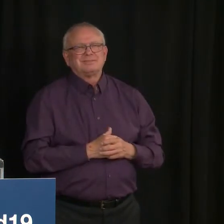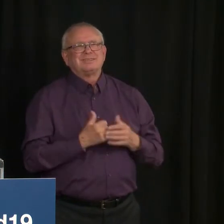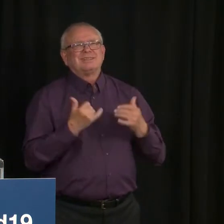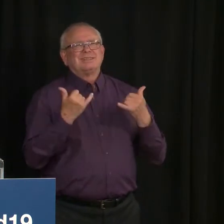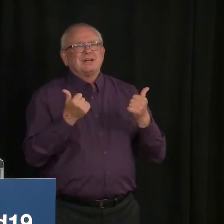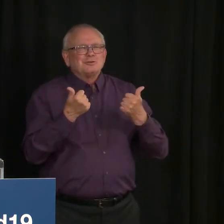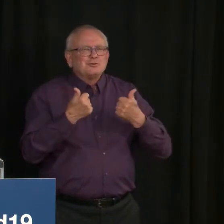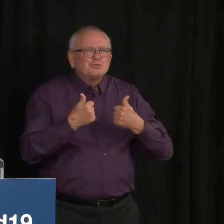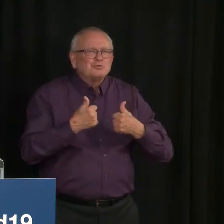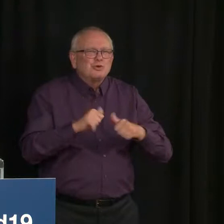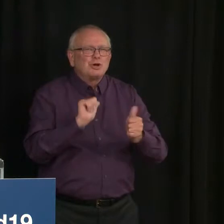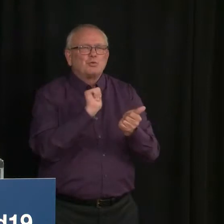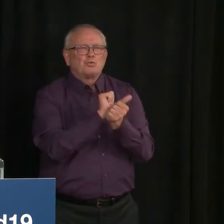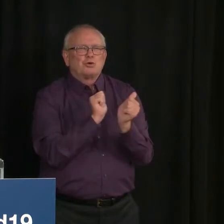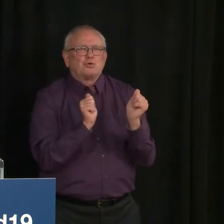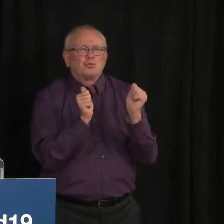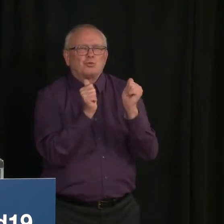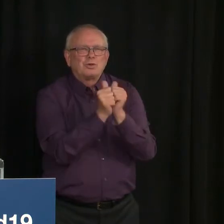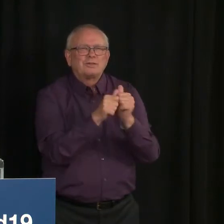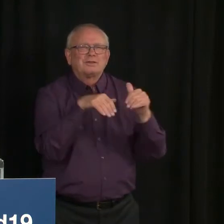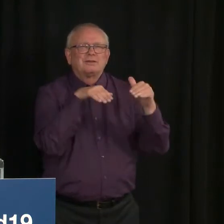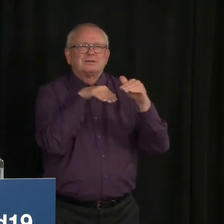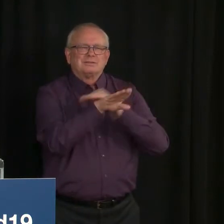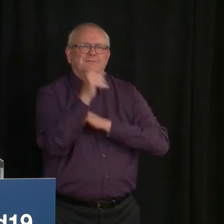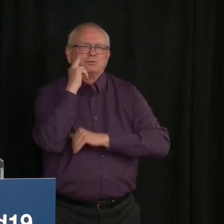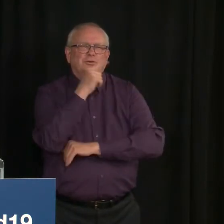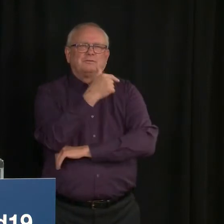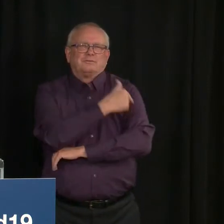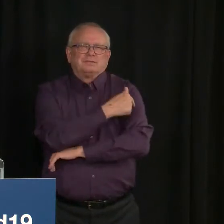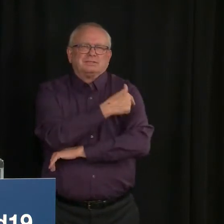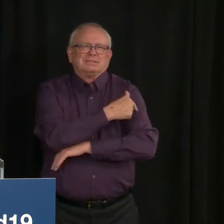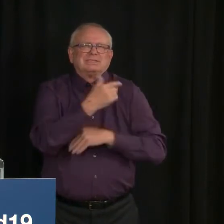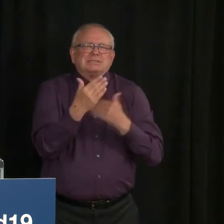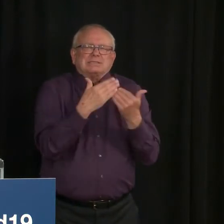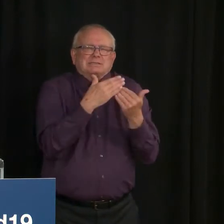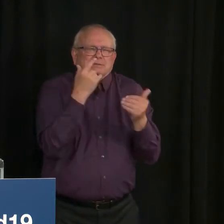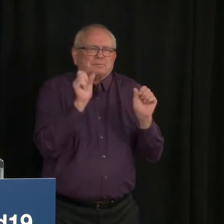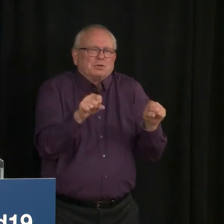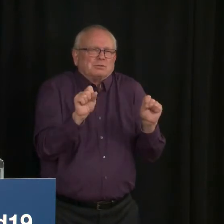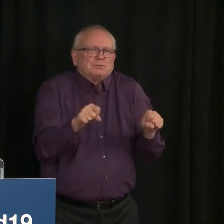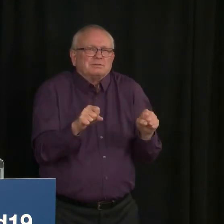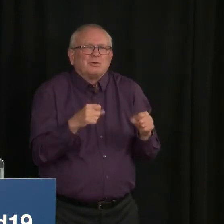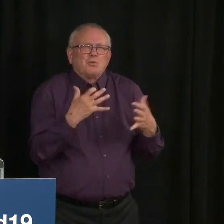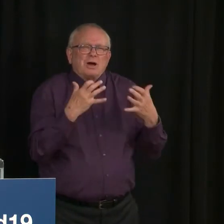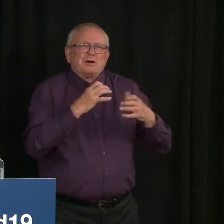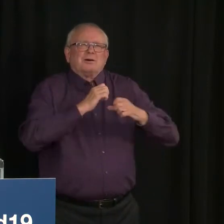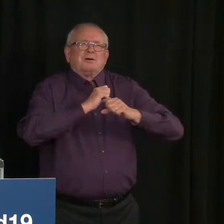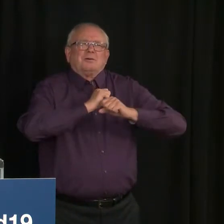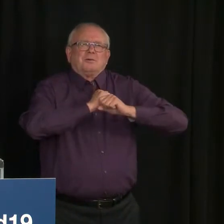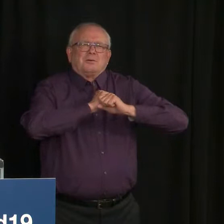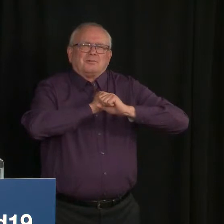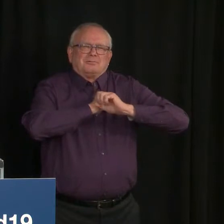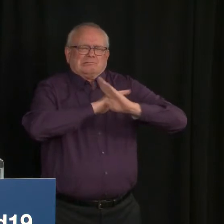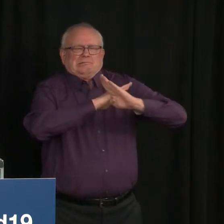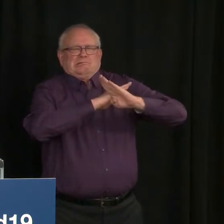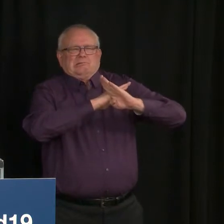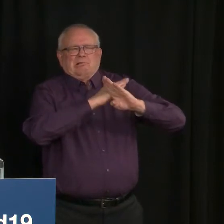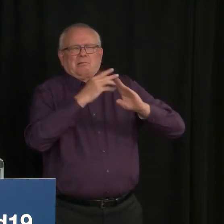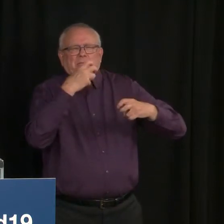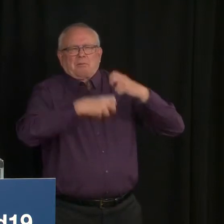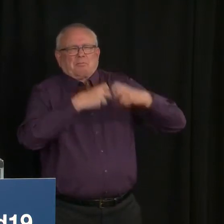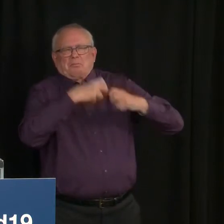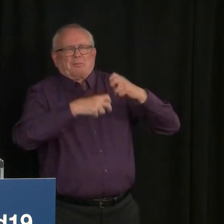to vaccines as efficient as possible, as barrier-free as possible, and working on